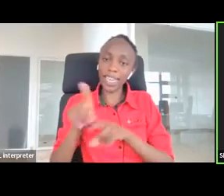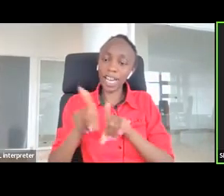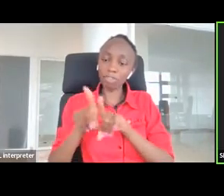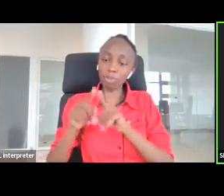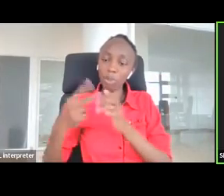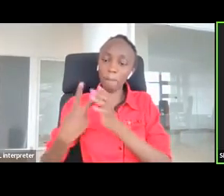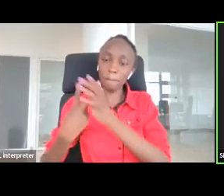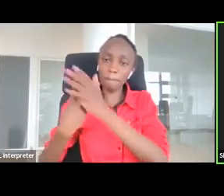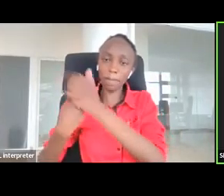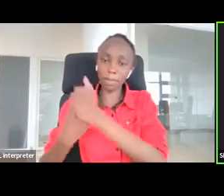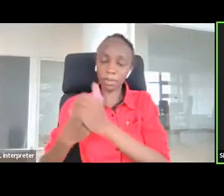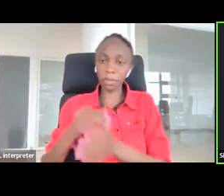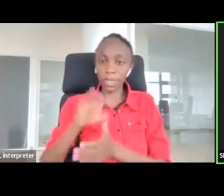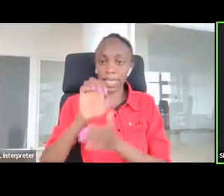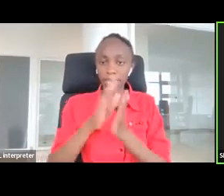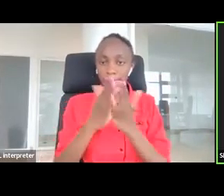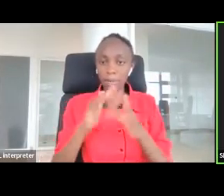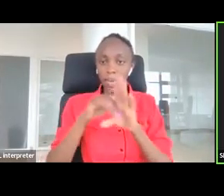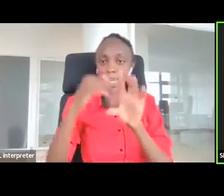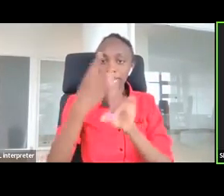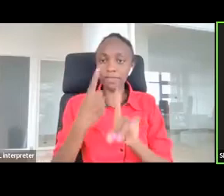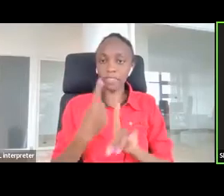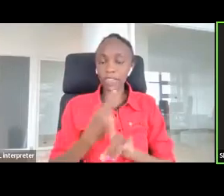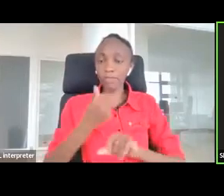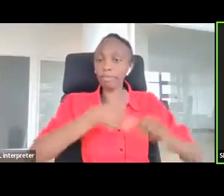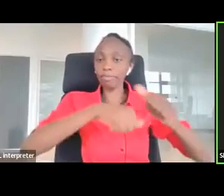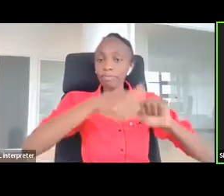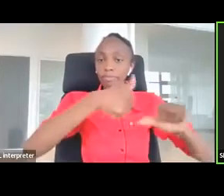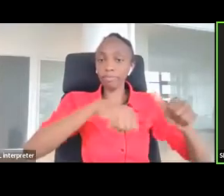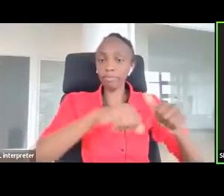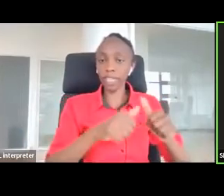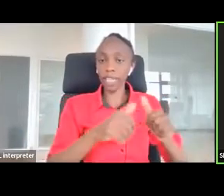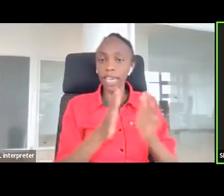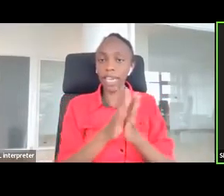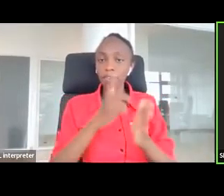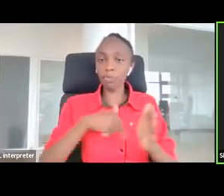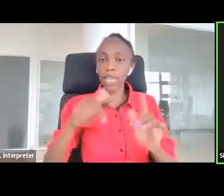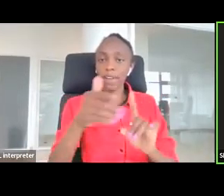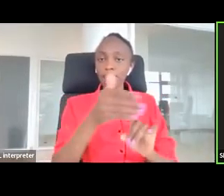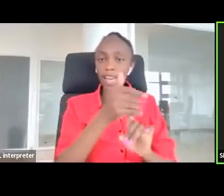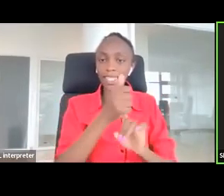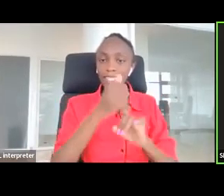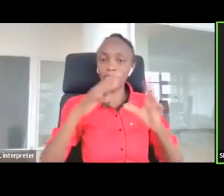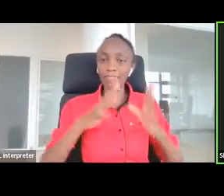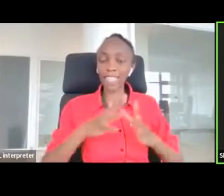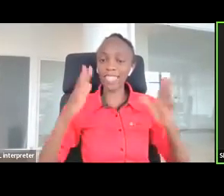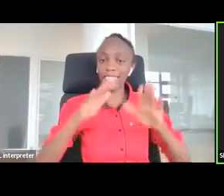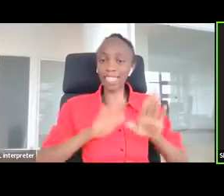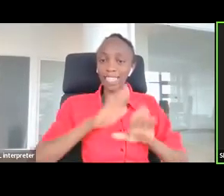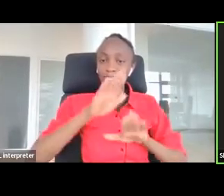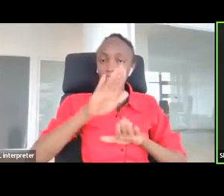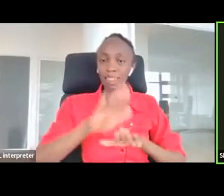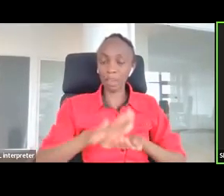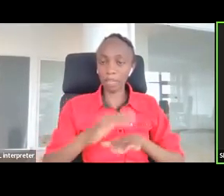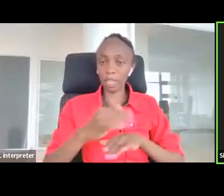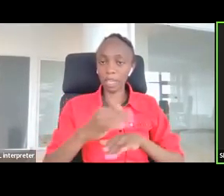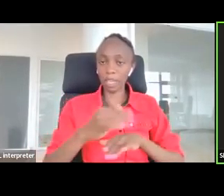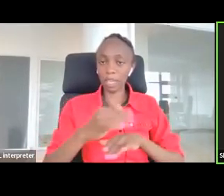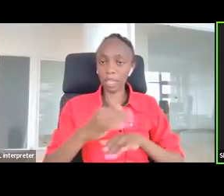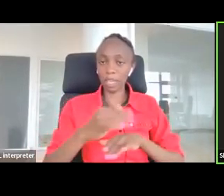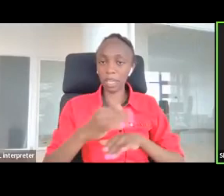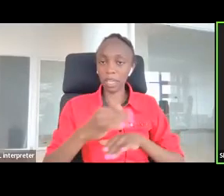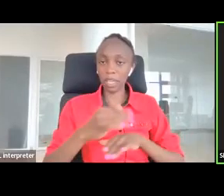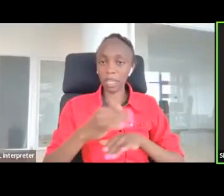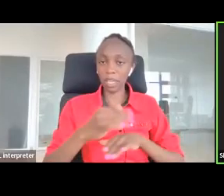eKitabu on very many occasions, and we have achieved great milestones. One of the biggest achievements that we